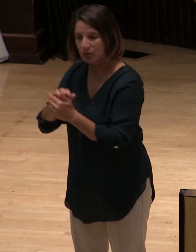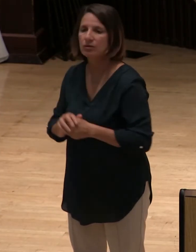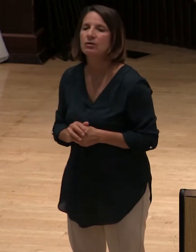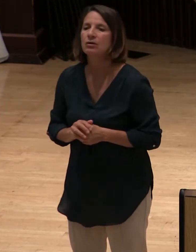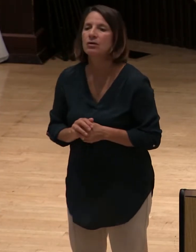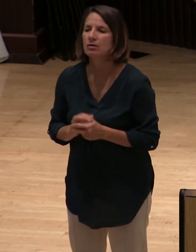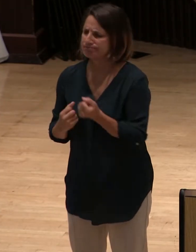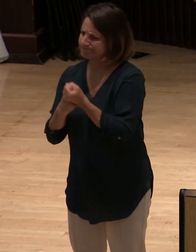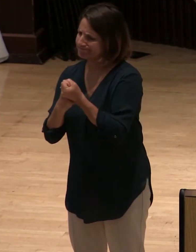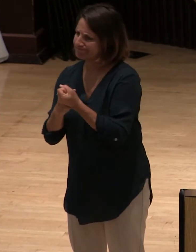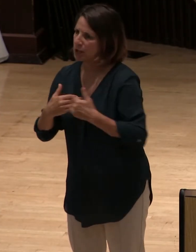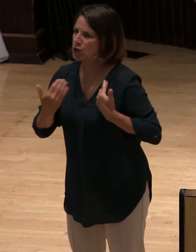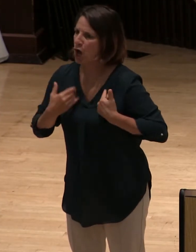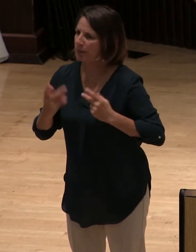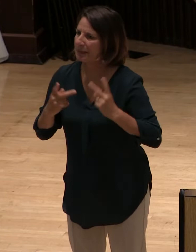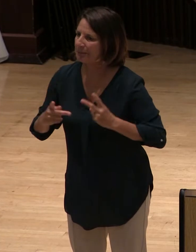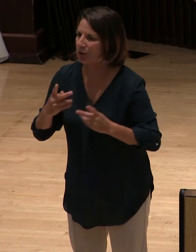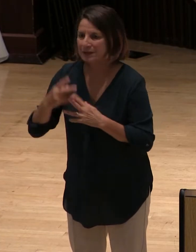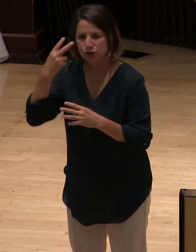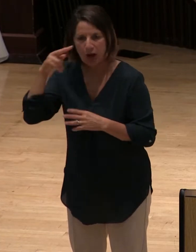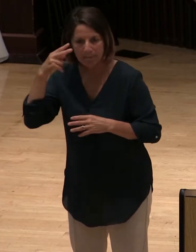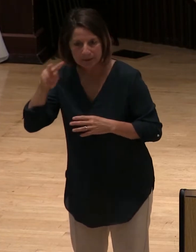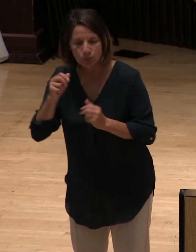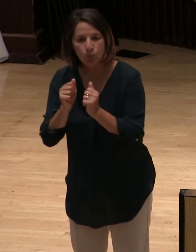supporting young people in Chiapas with scholarships,